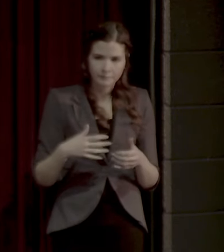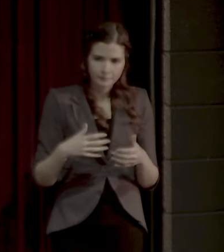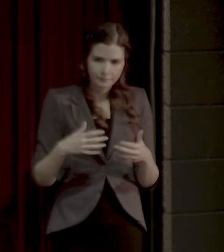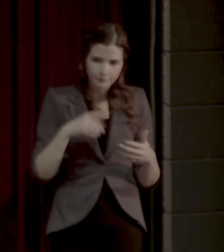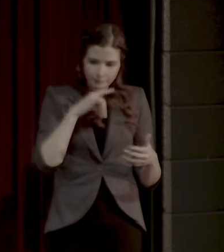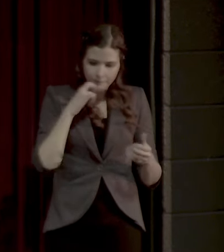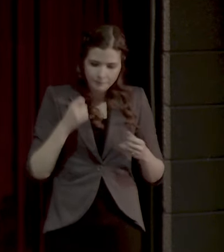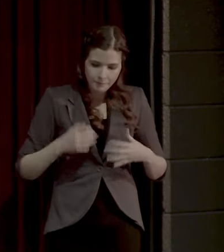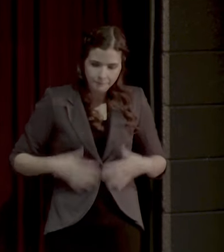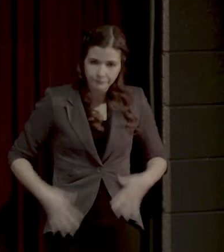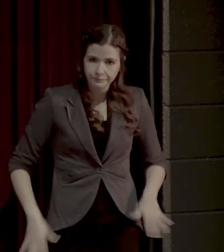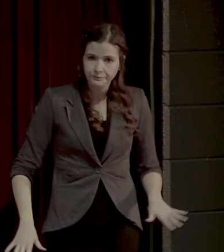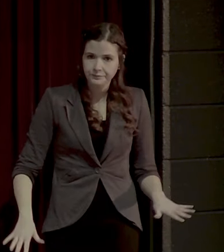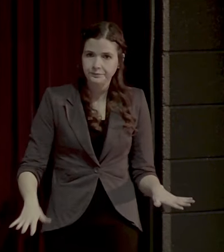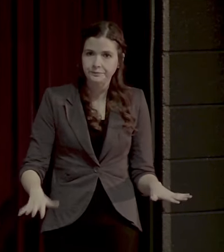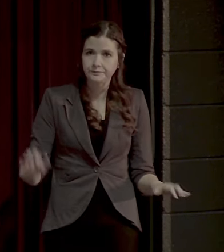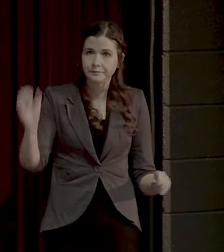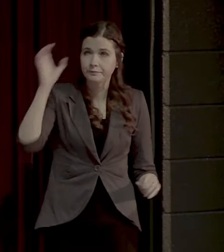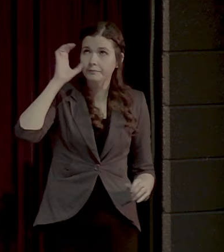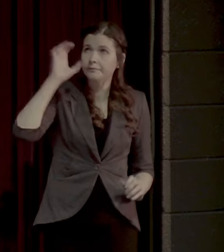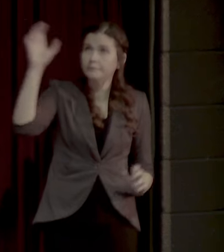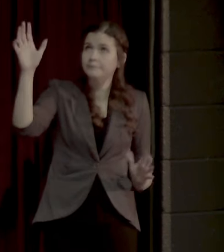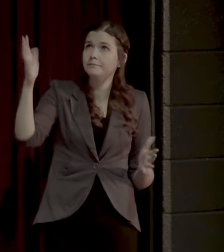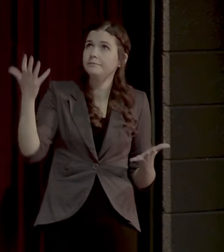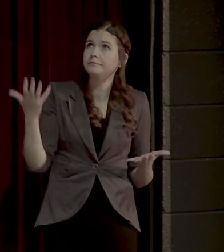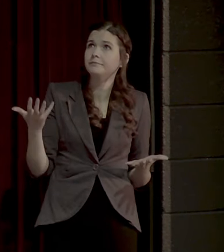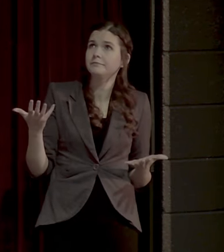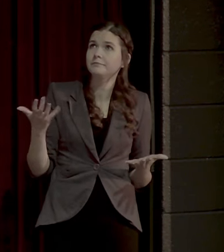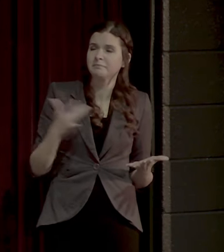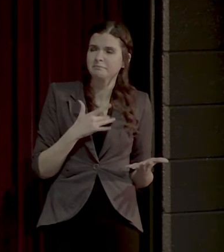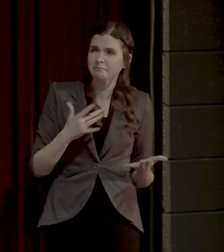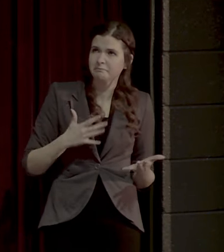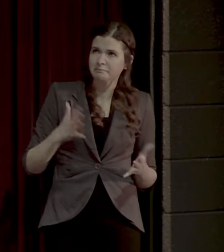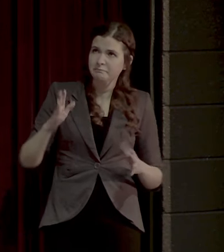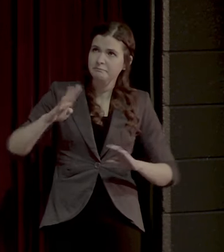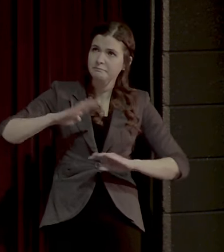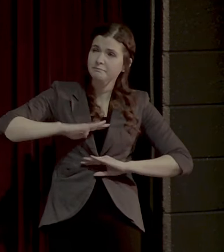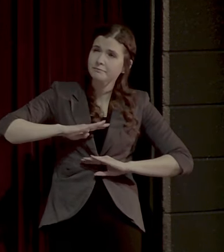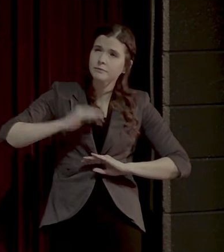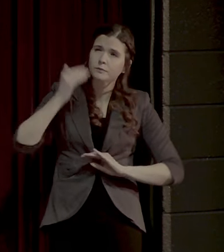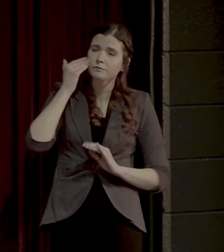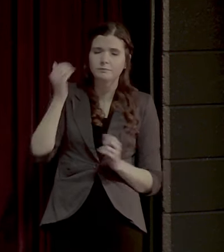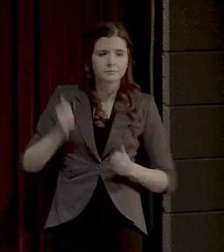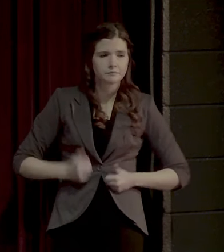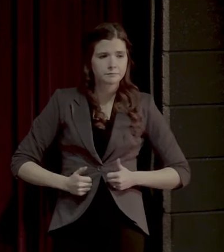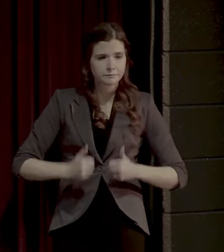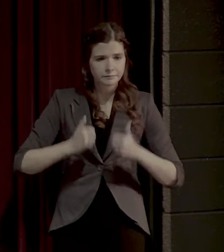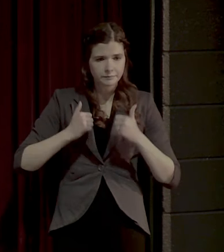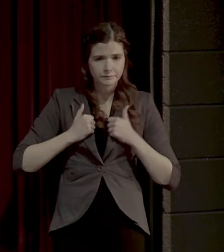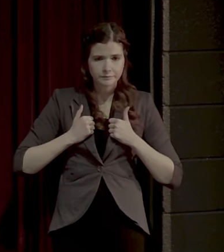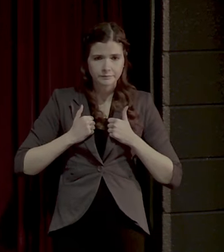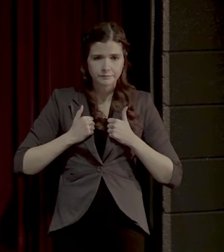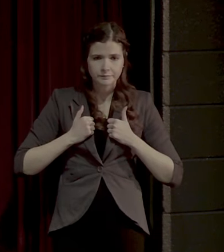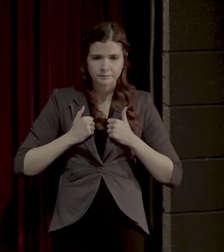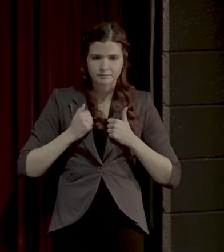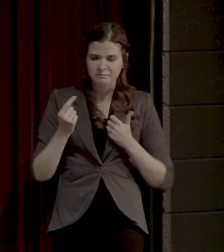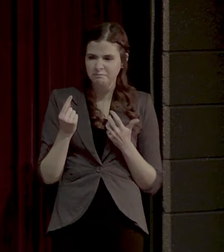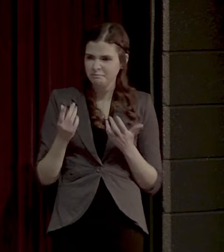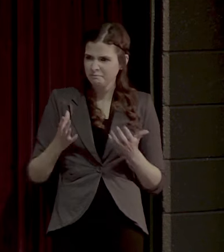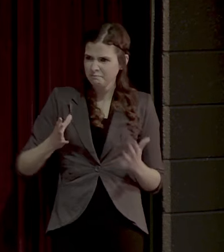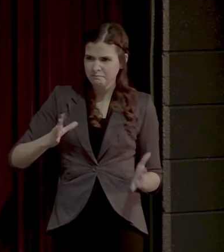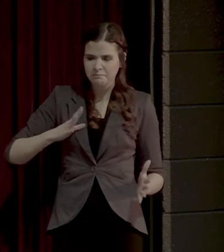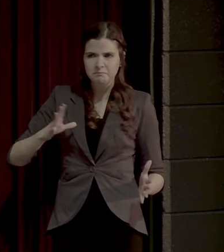yourself in the warm arms of the sun, feeling happy, knowing once more you're alive, you're somebody,